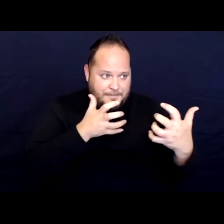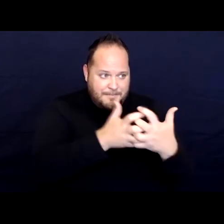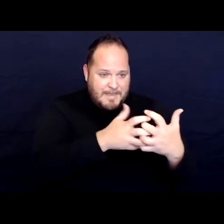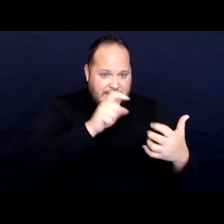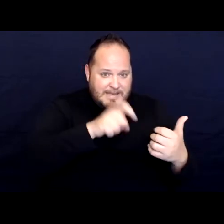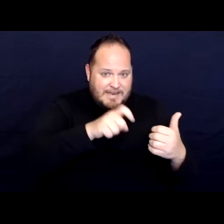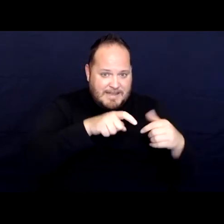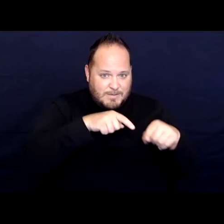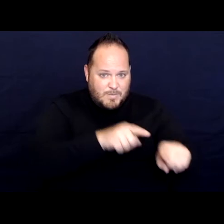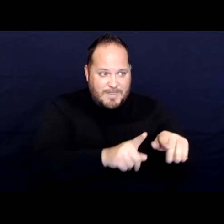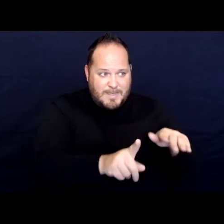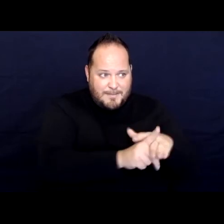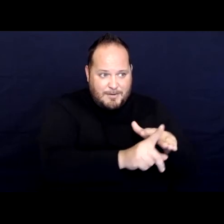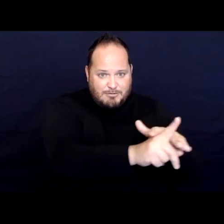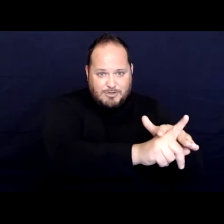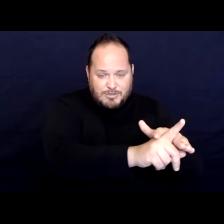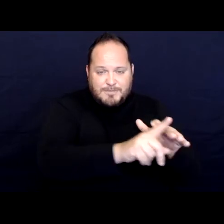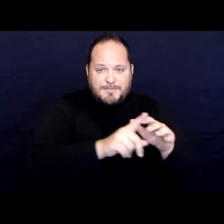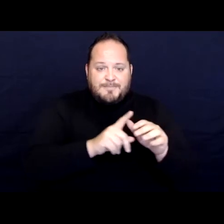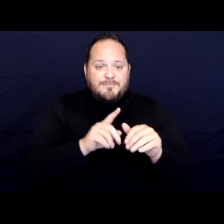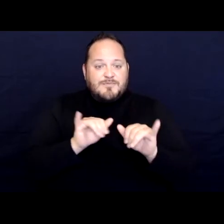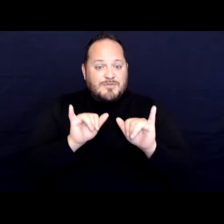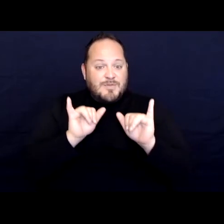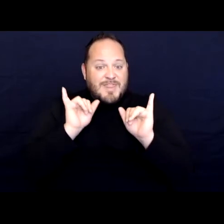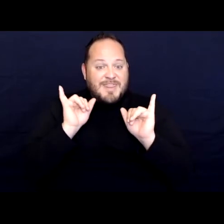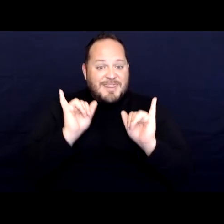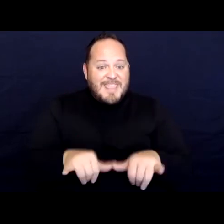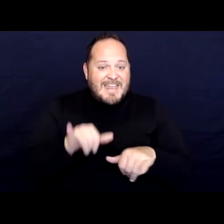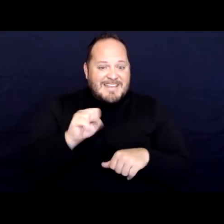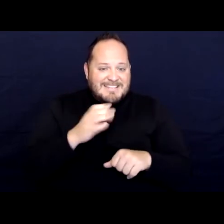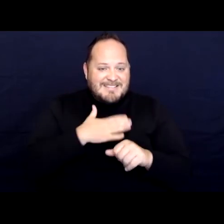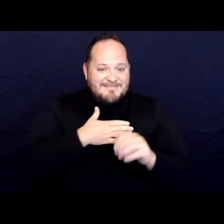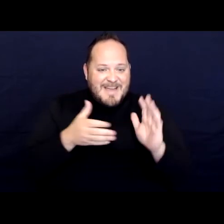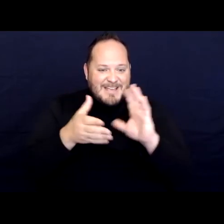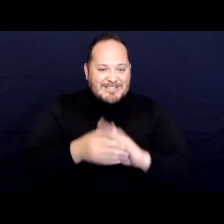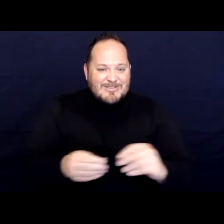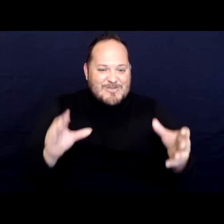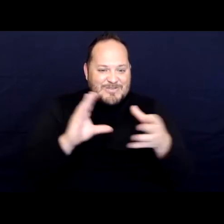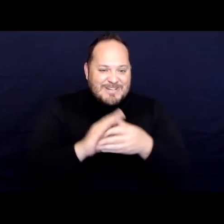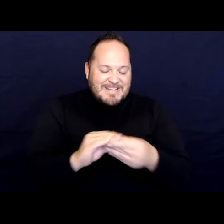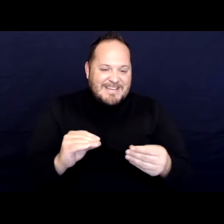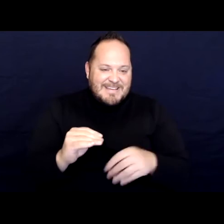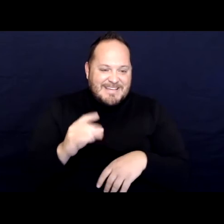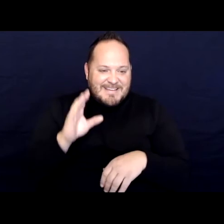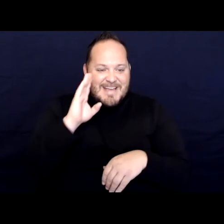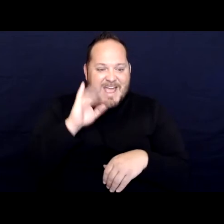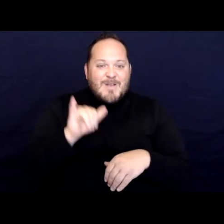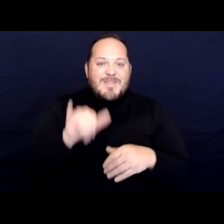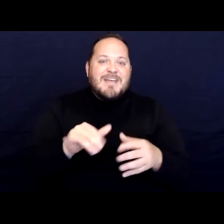And so that is my story. I know that's a